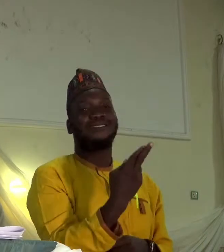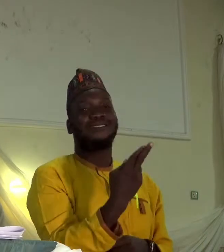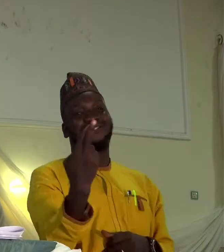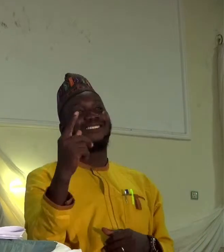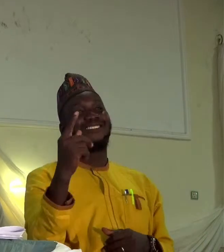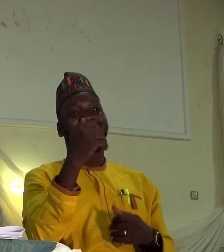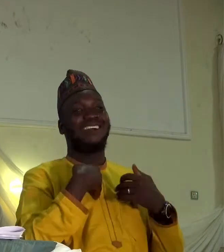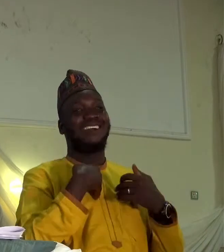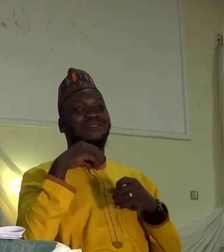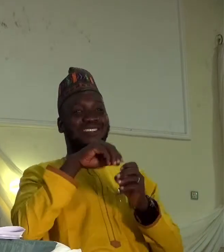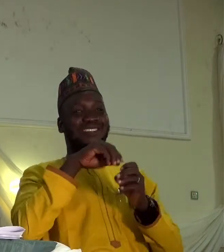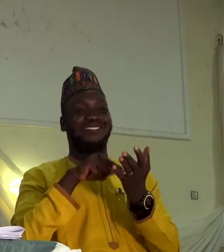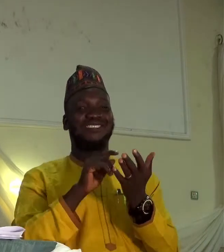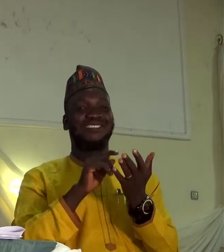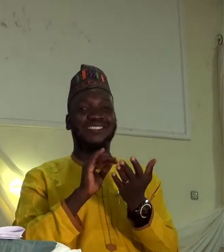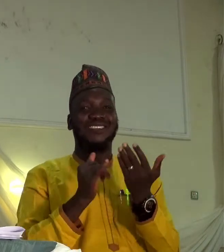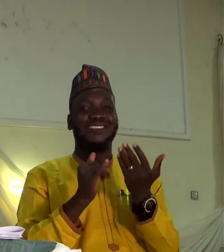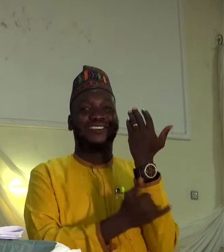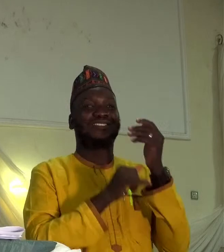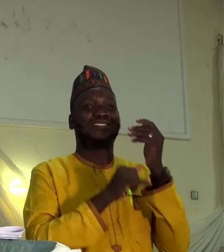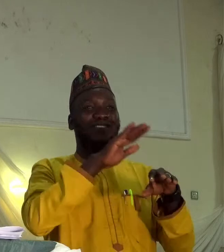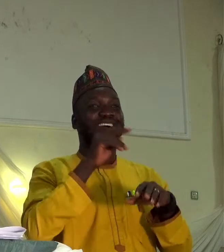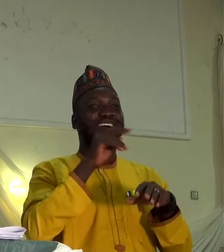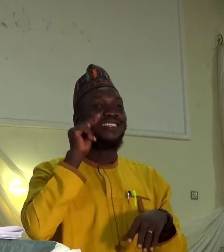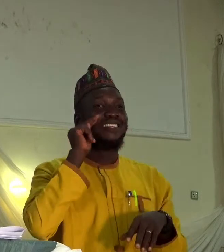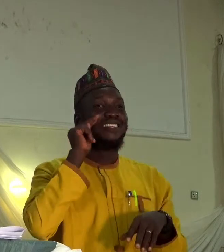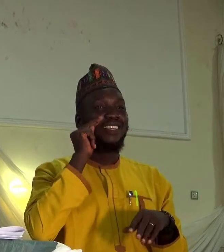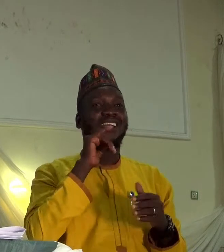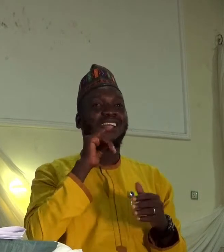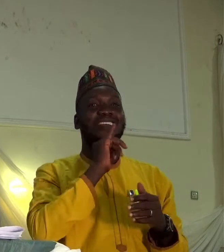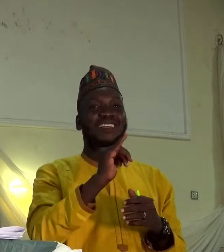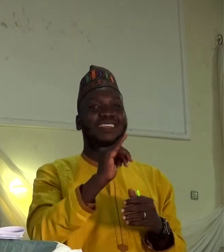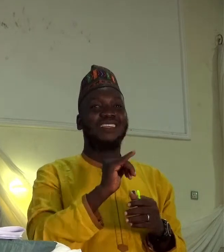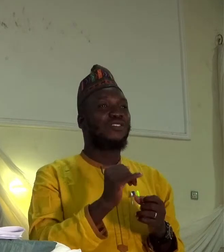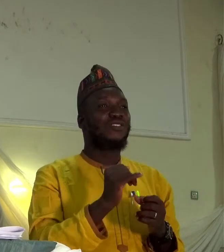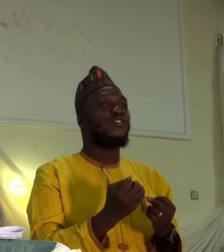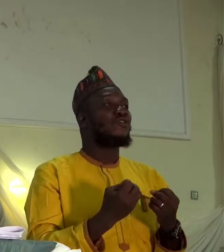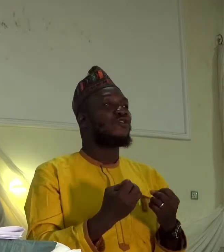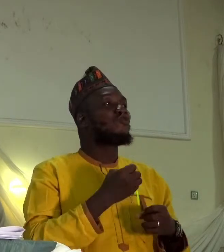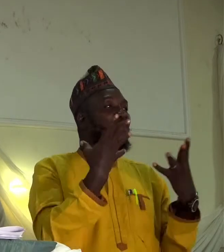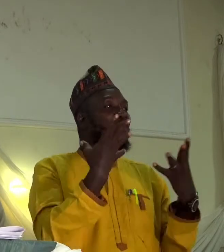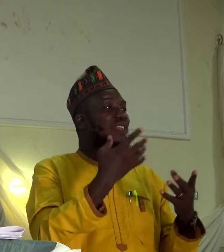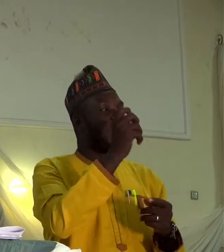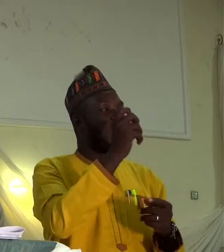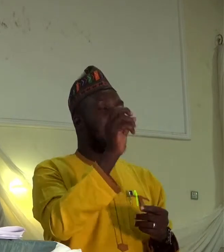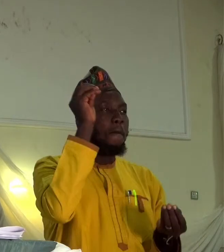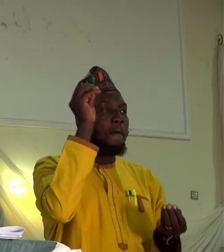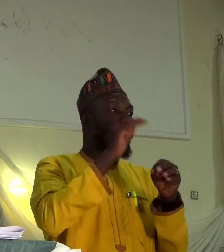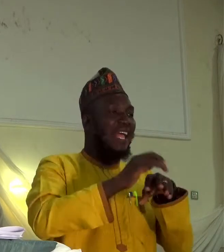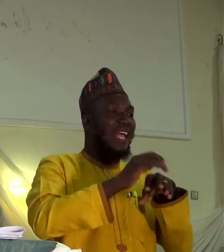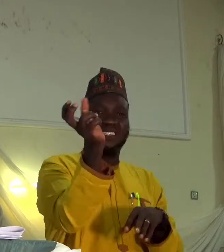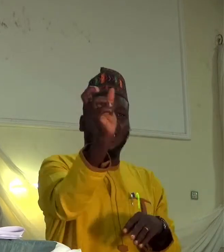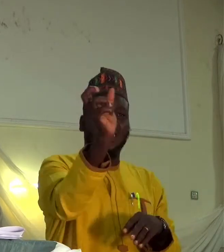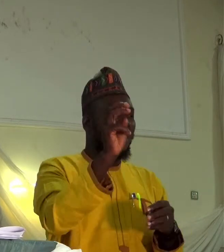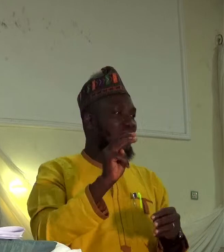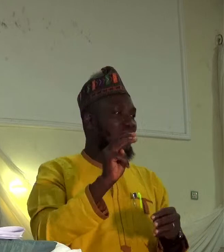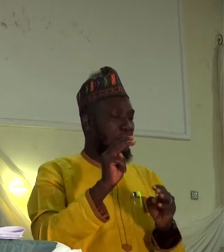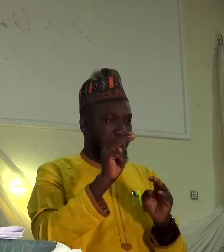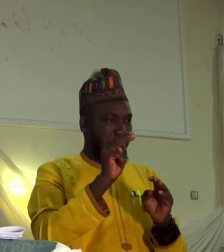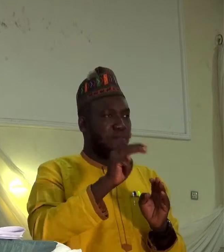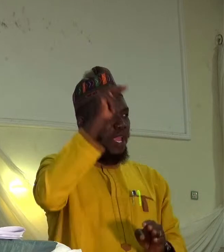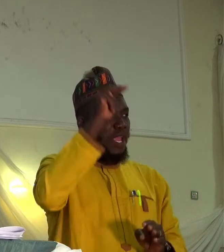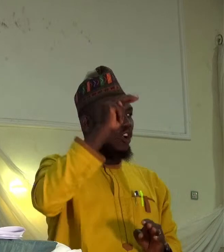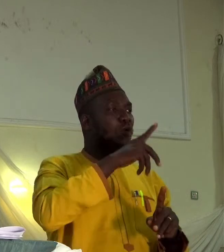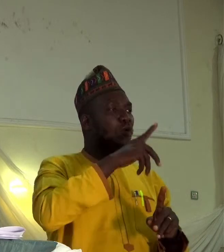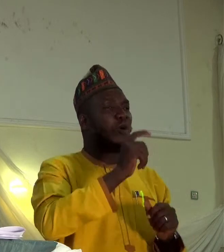this community, in this country called Nigeria, is more than sufficient for more than 300 million people. But because we lack character, that is the summary of